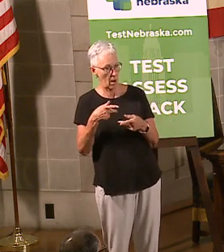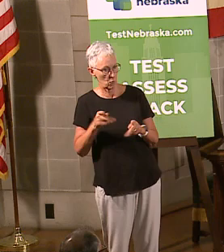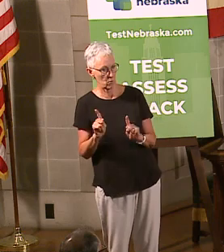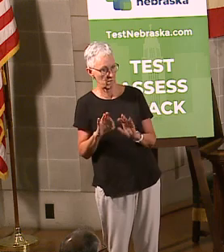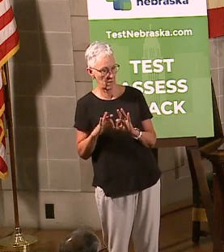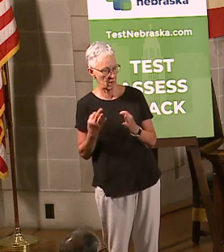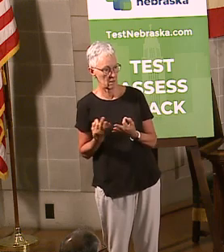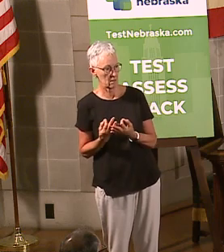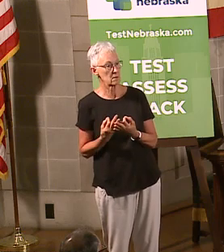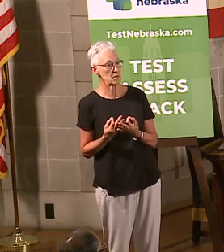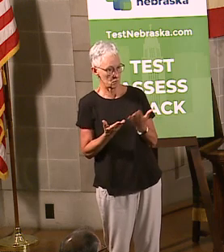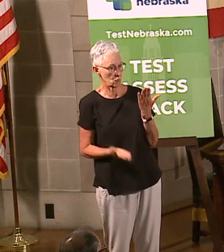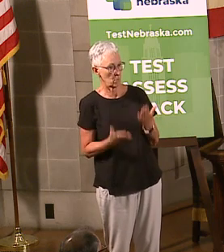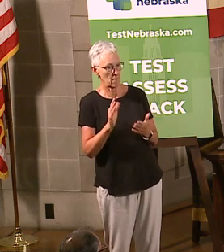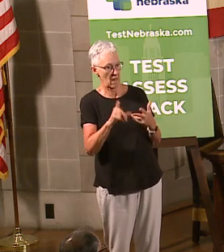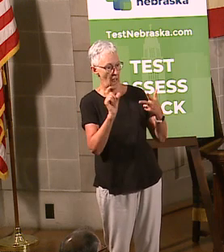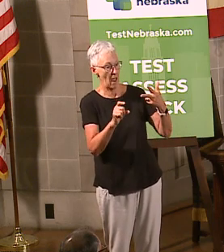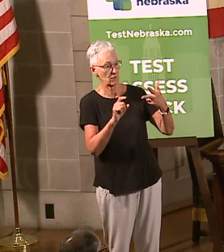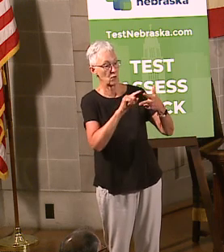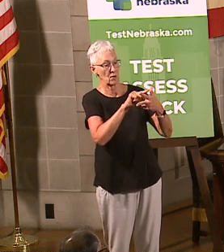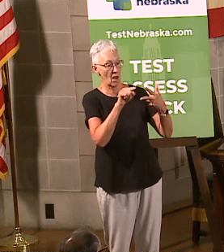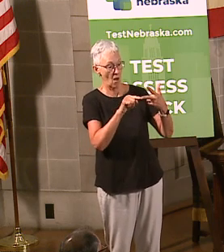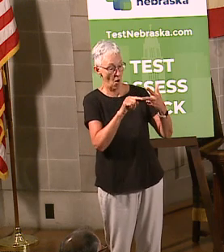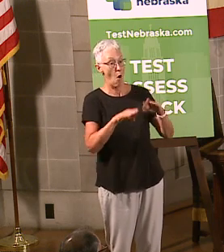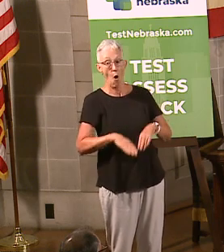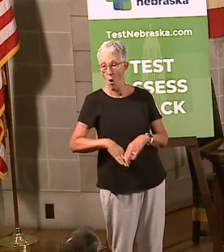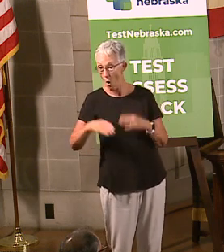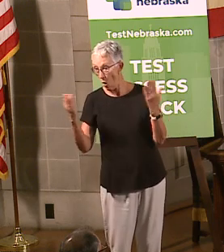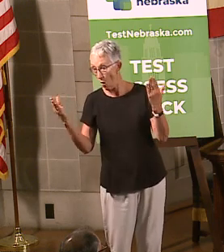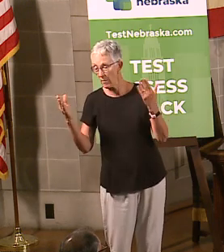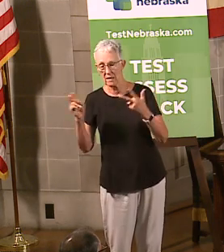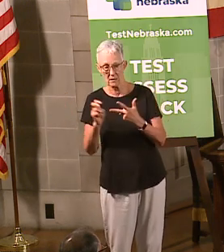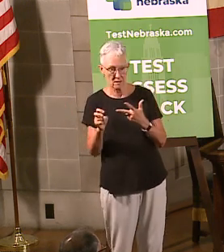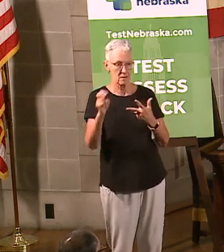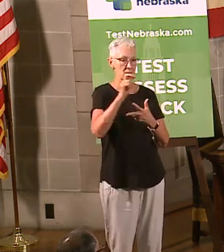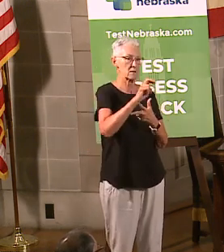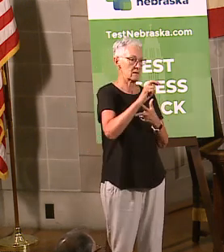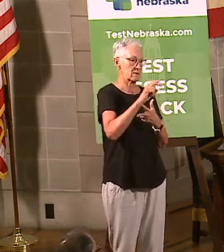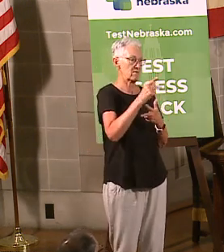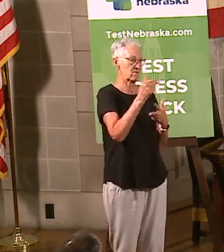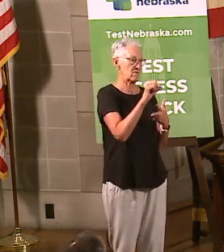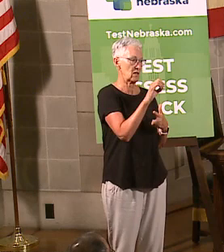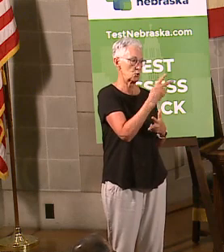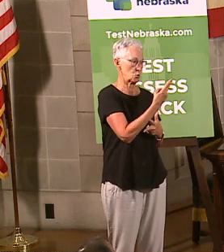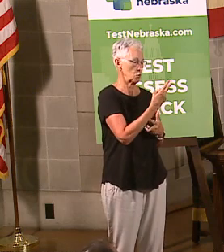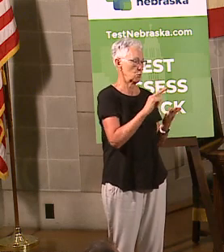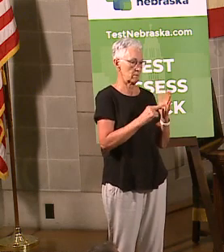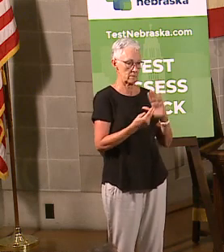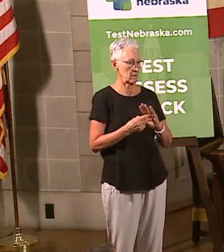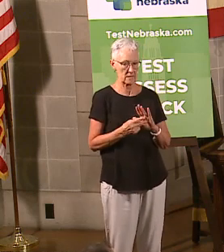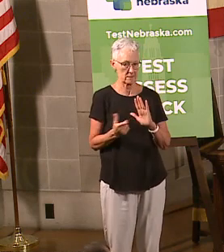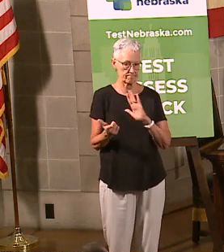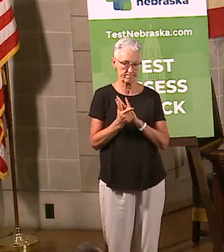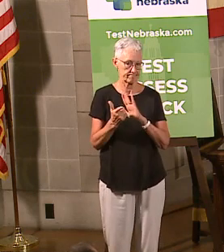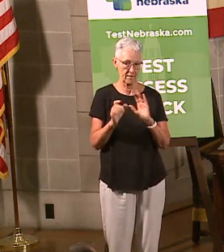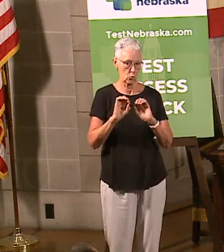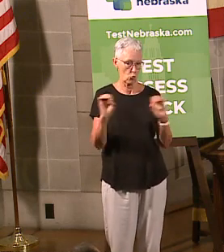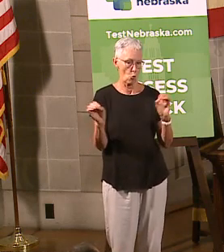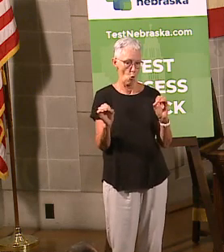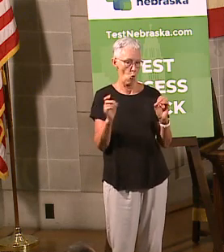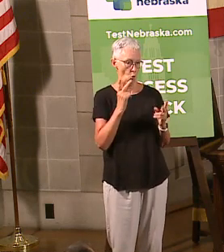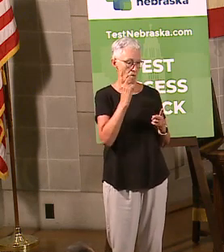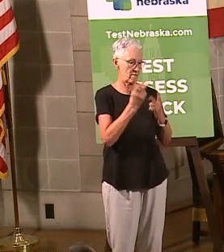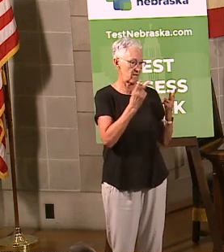be determined that they have to go back to phase 1, which means no visitors, or they could stay at their